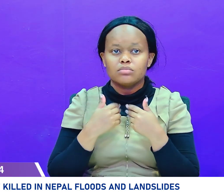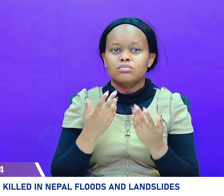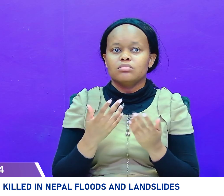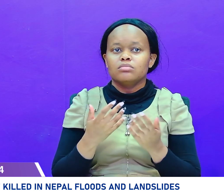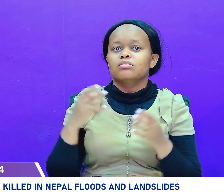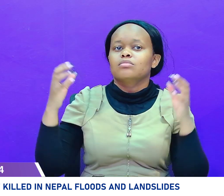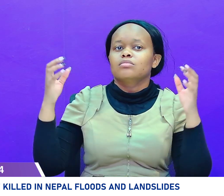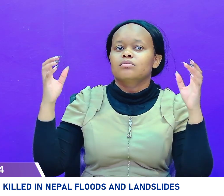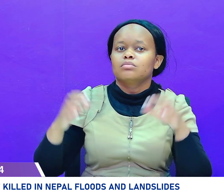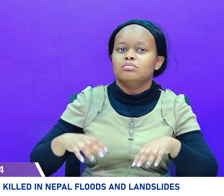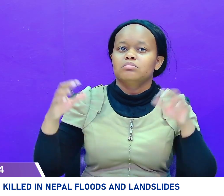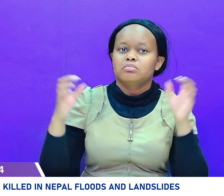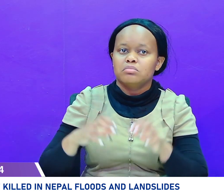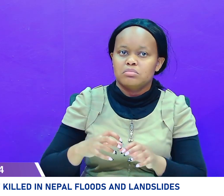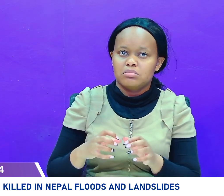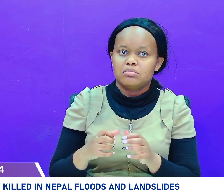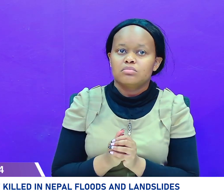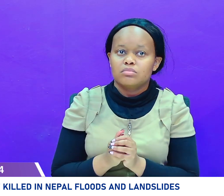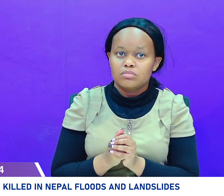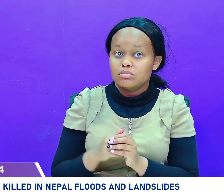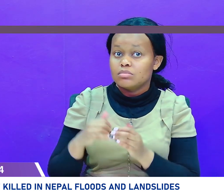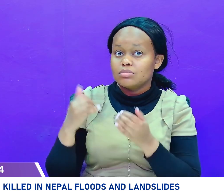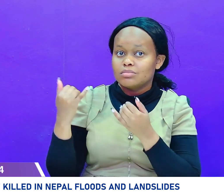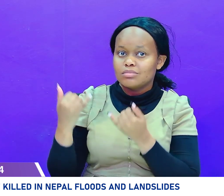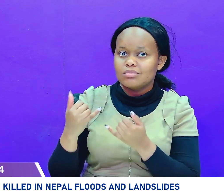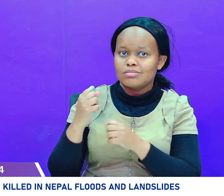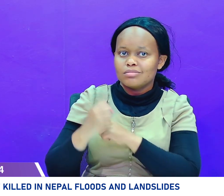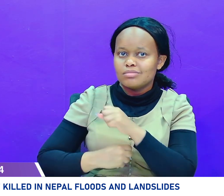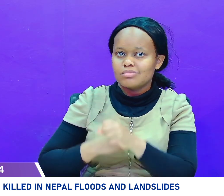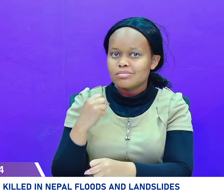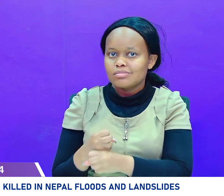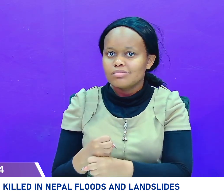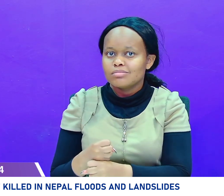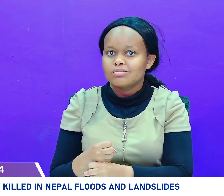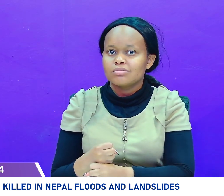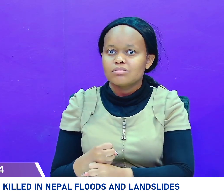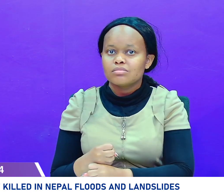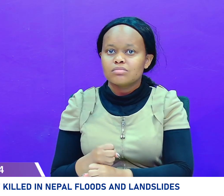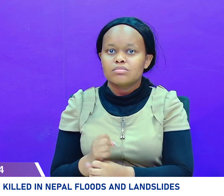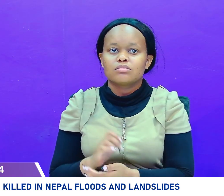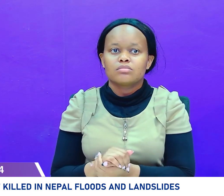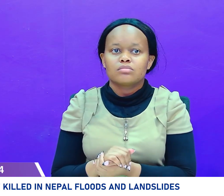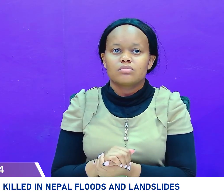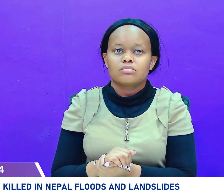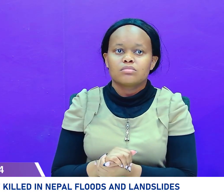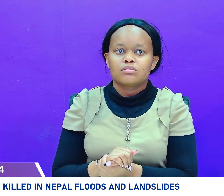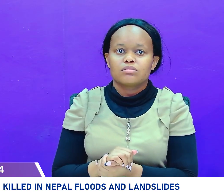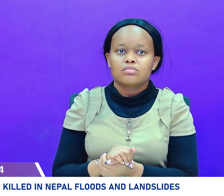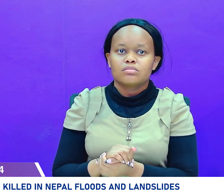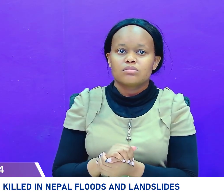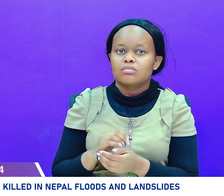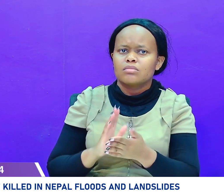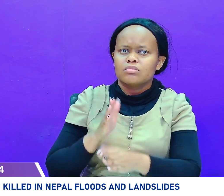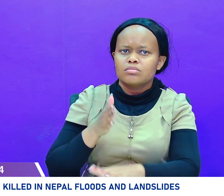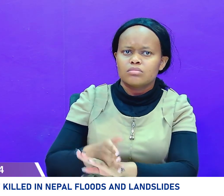June to September have been heavier than usual this year, causing widespread destruction and displacement